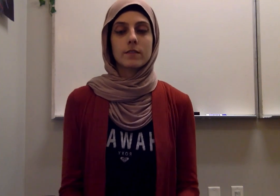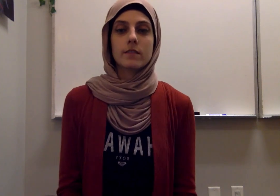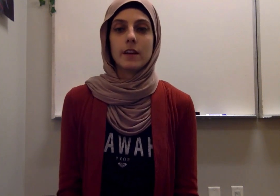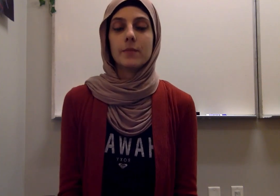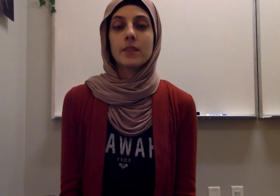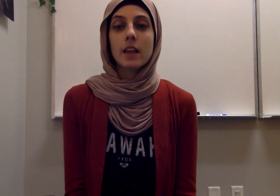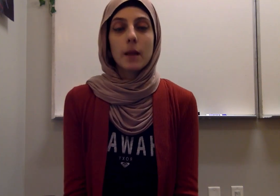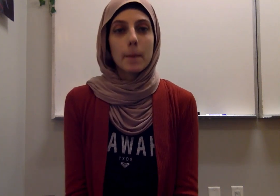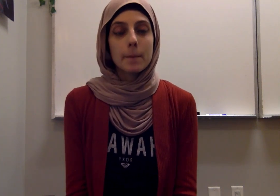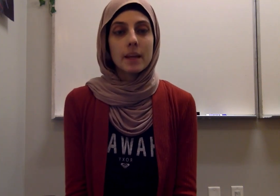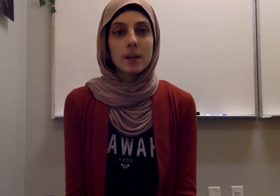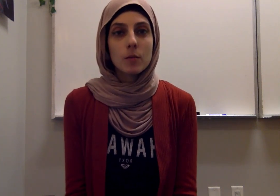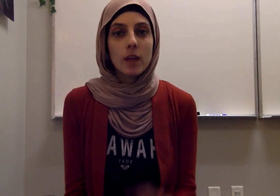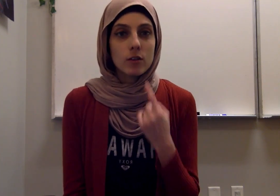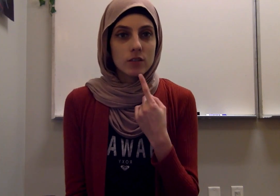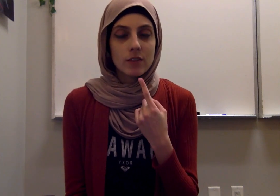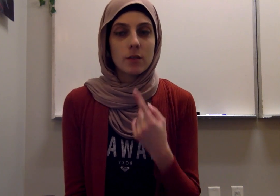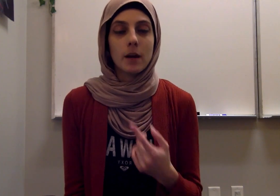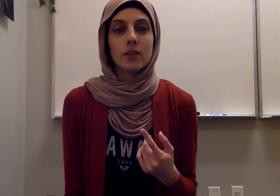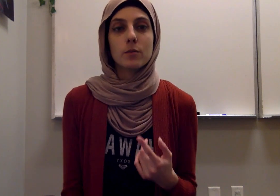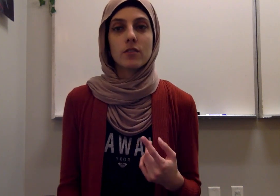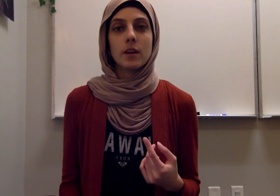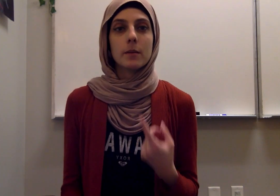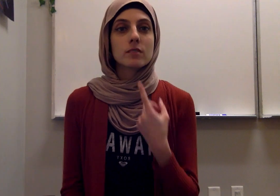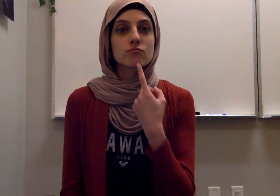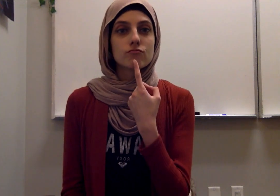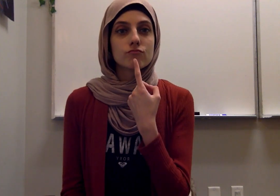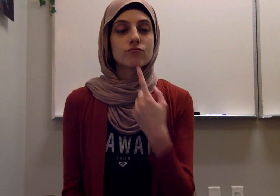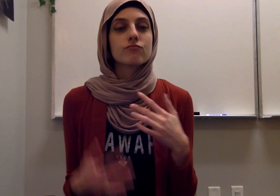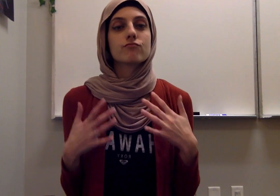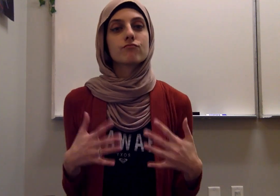Okay. Medium weight, use a different mouth morpheme.